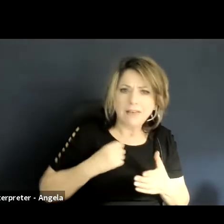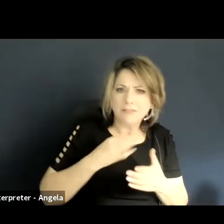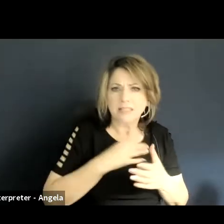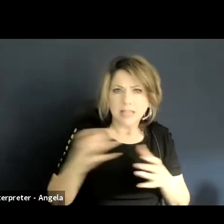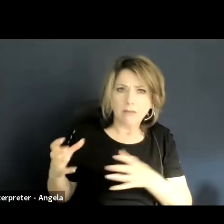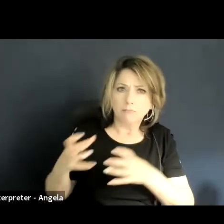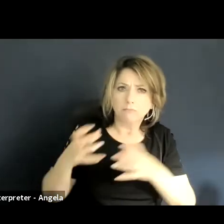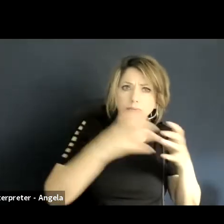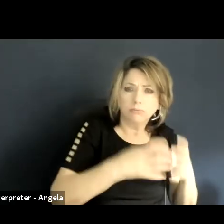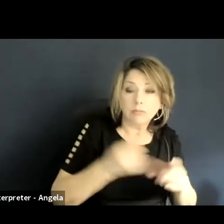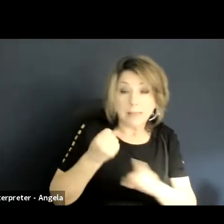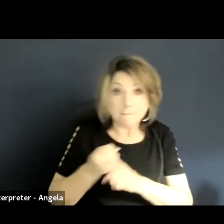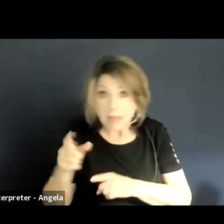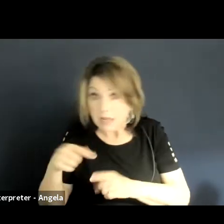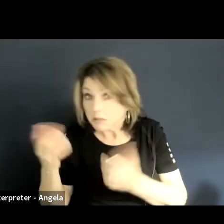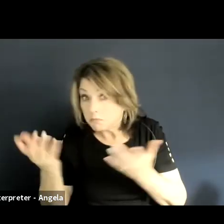be the impact?